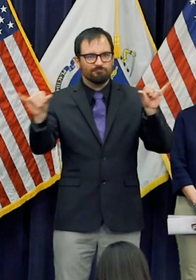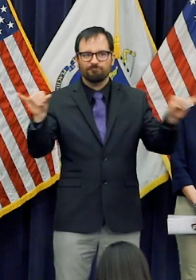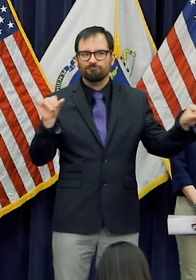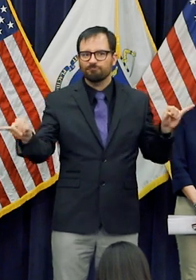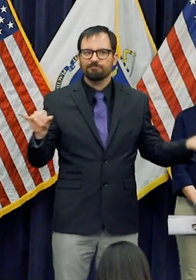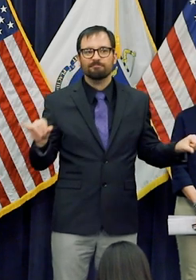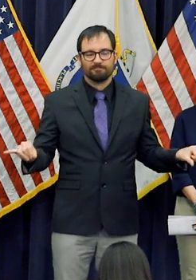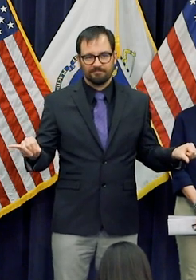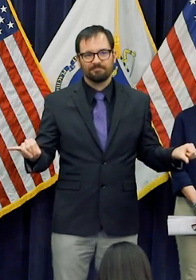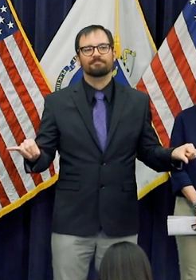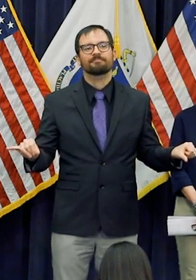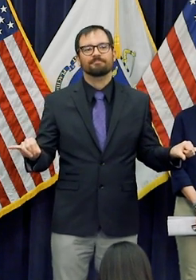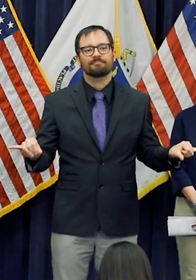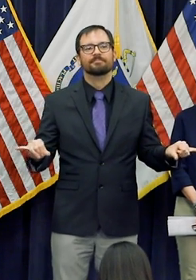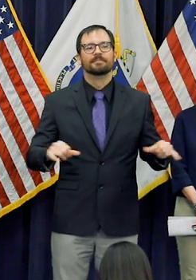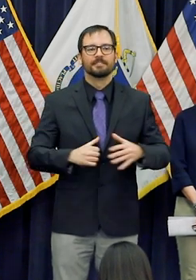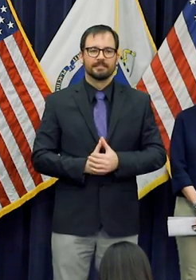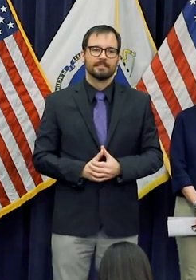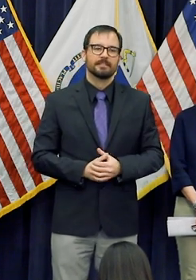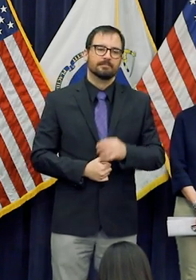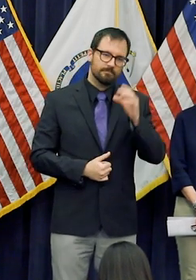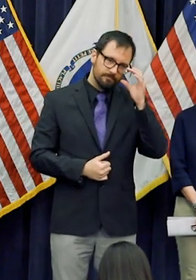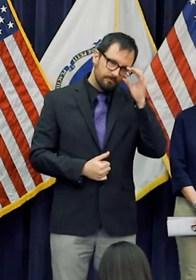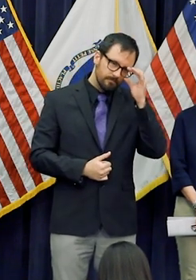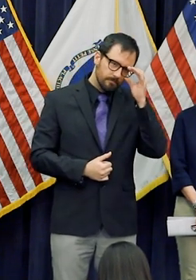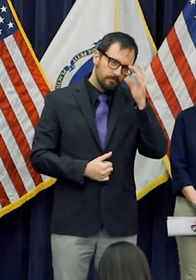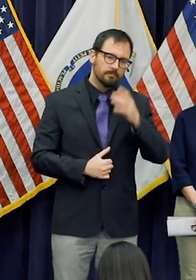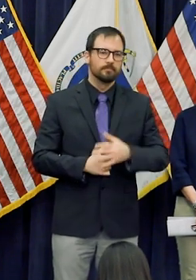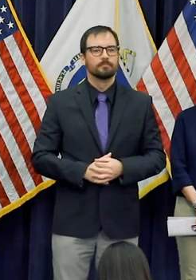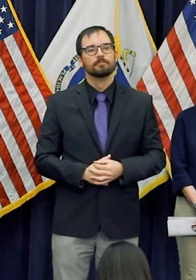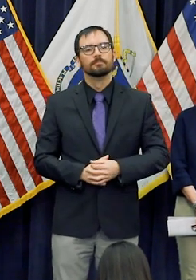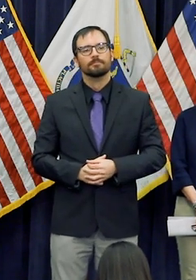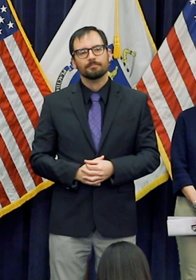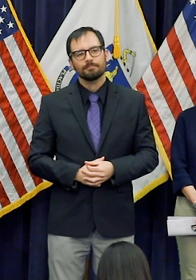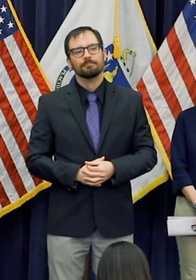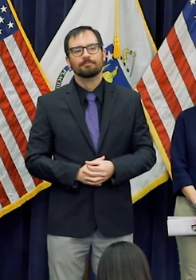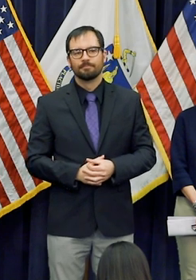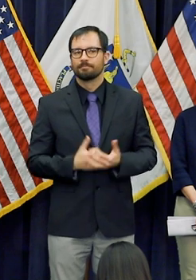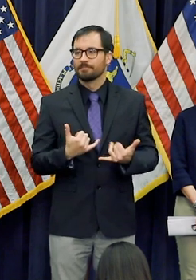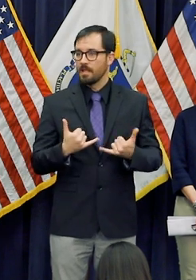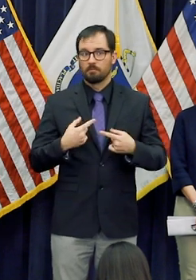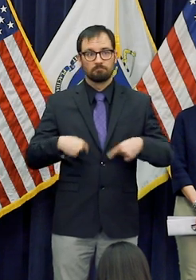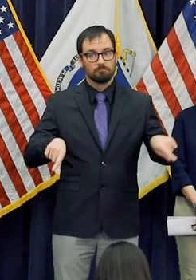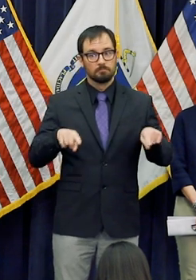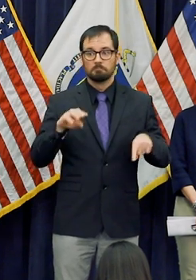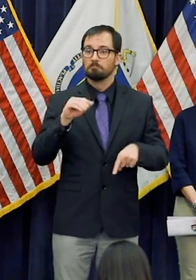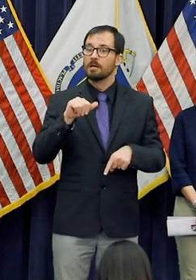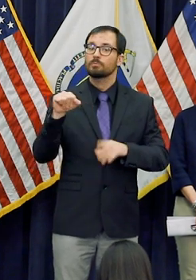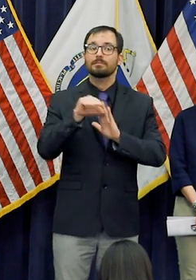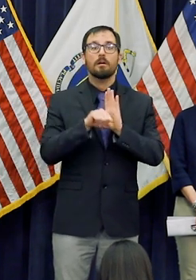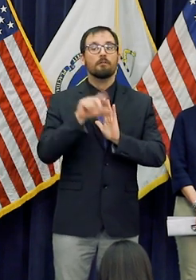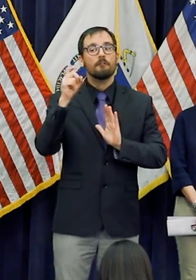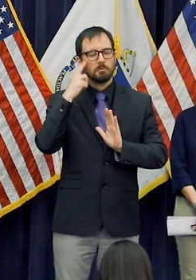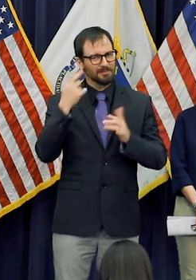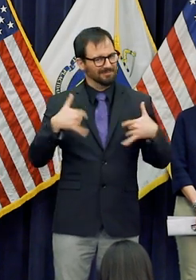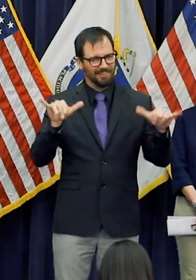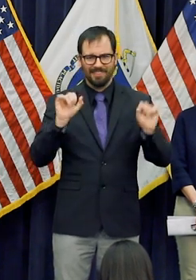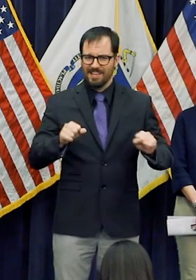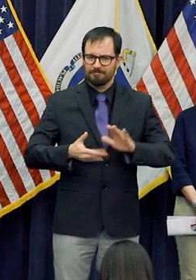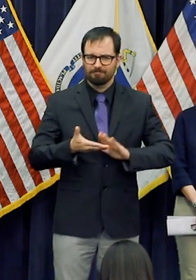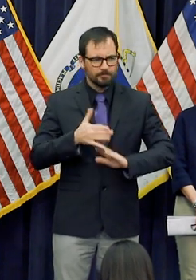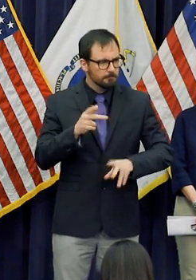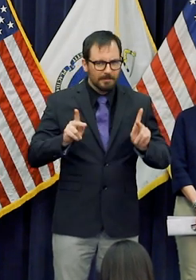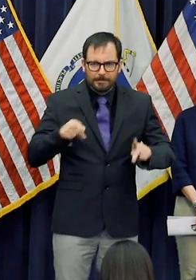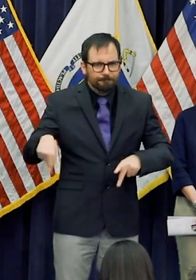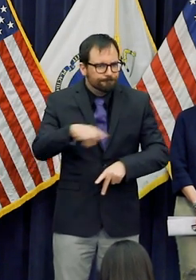plate to ensure that state government in all its forms will continue to operate. We're doing everything we can to keep them safe